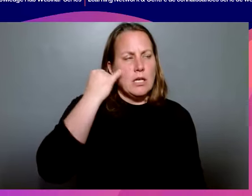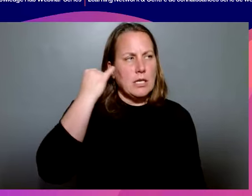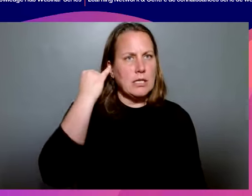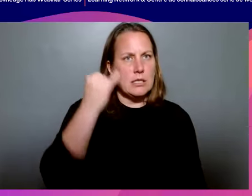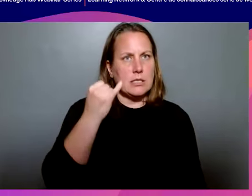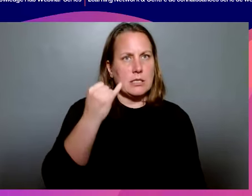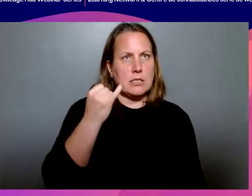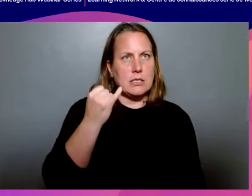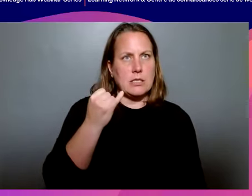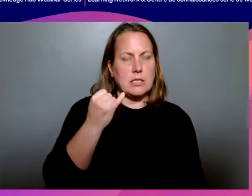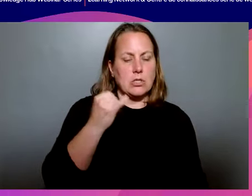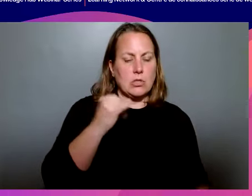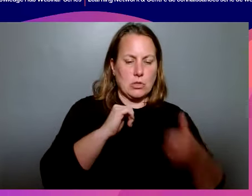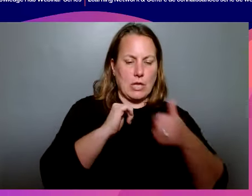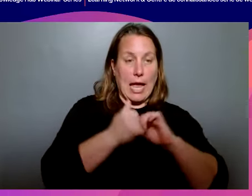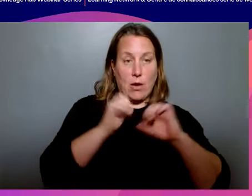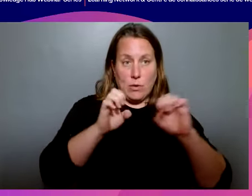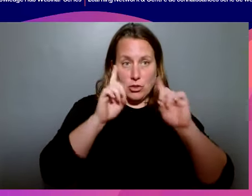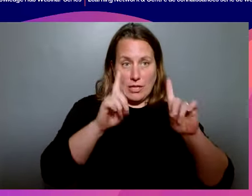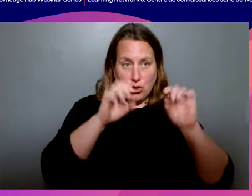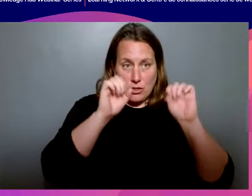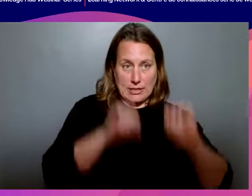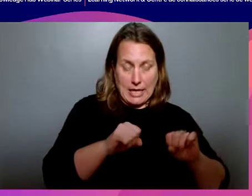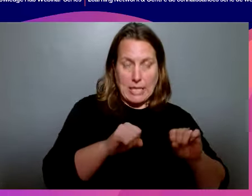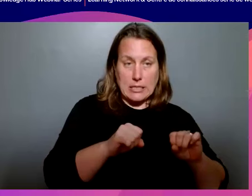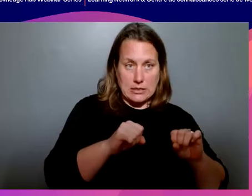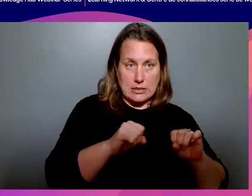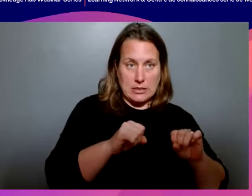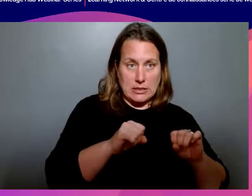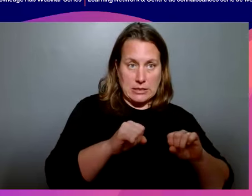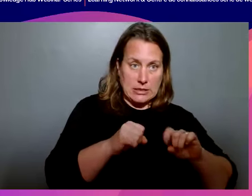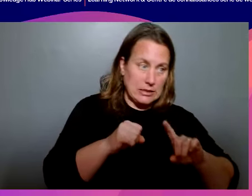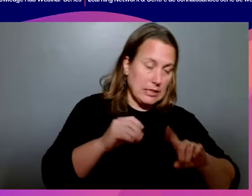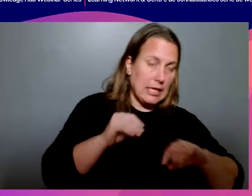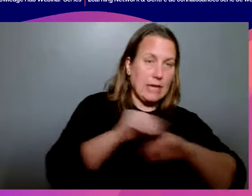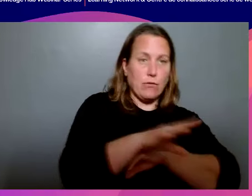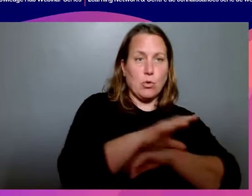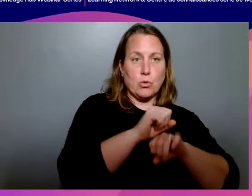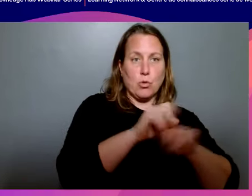how education can be done to a workplace as a whole